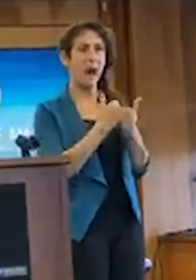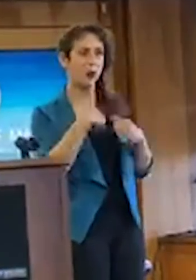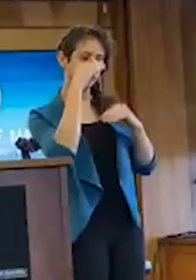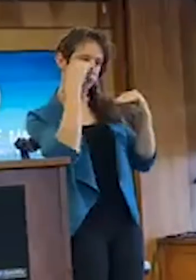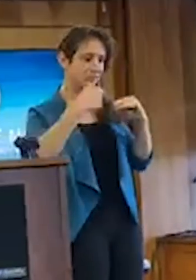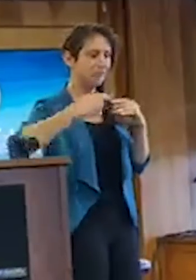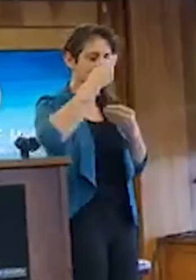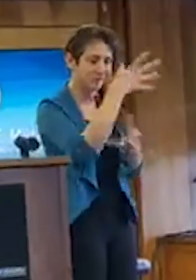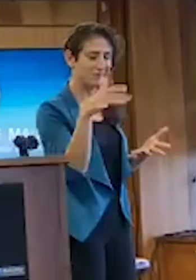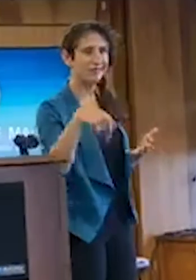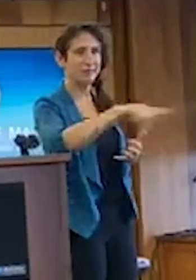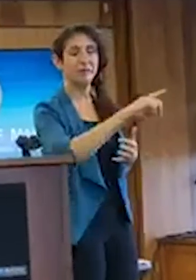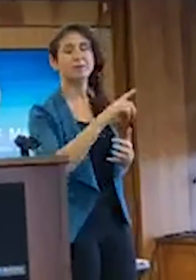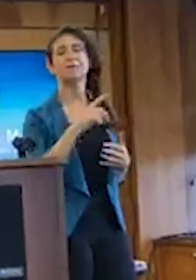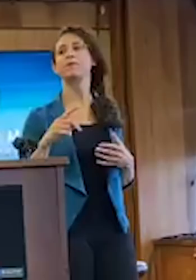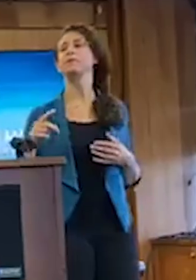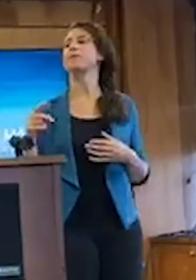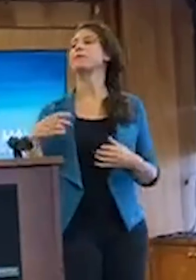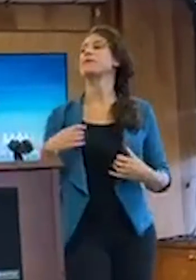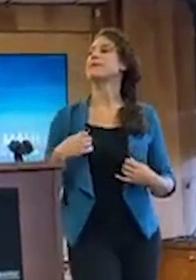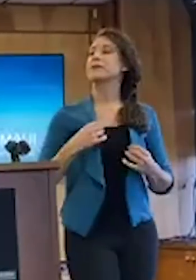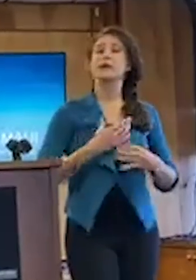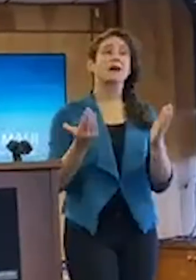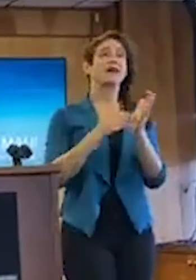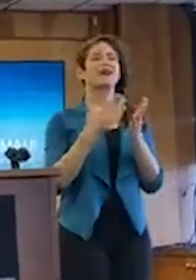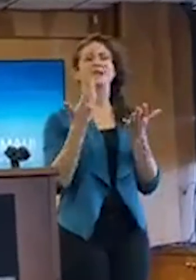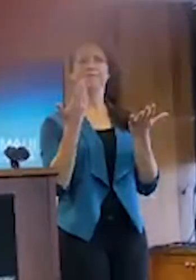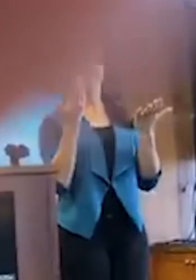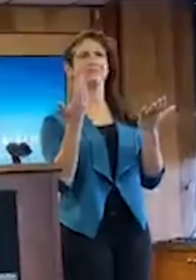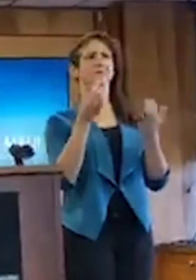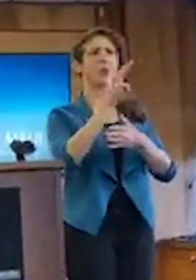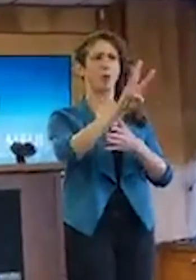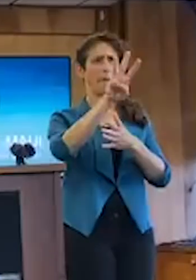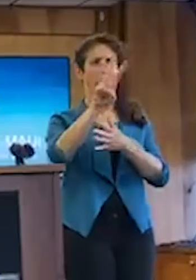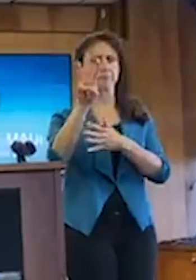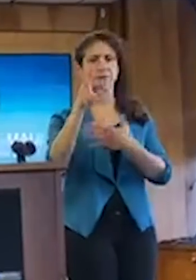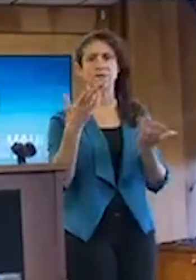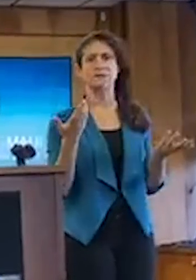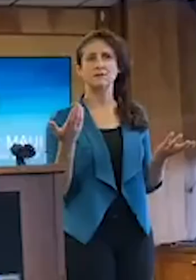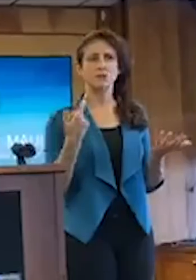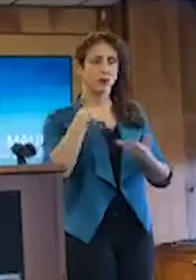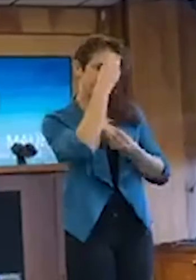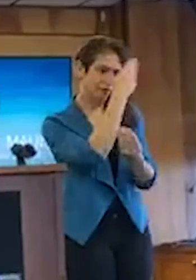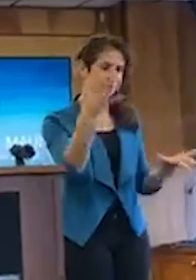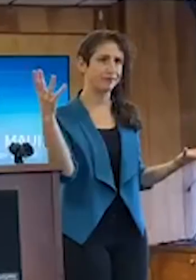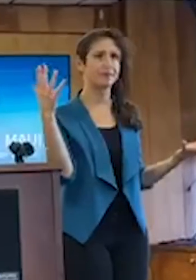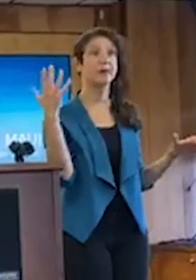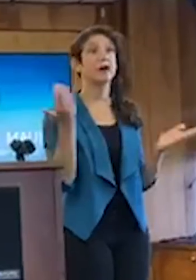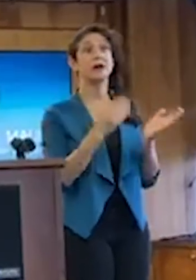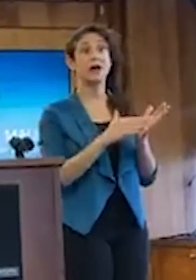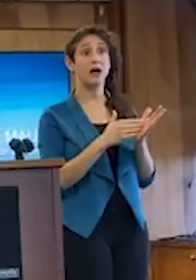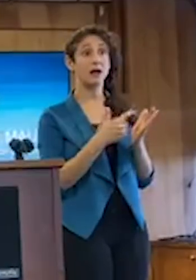Again, using basic websites that they have on online. We have followed through again